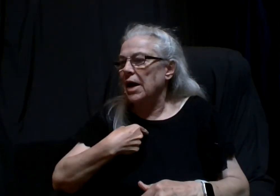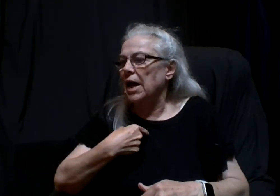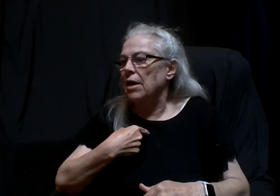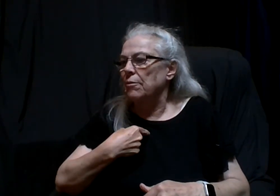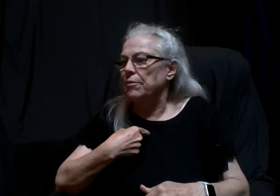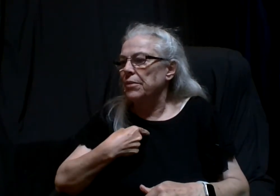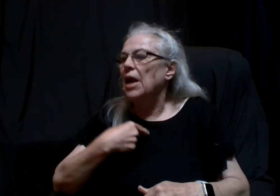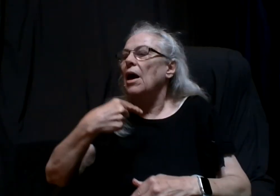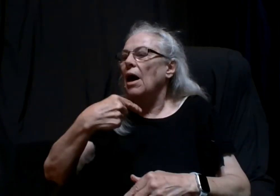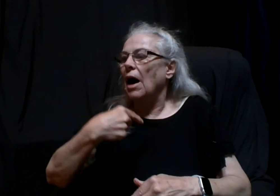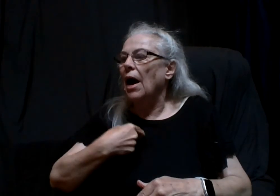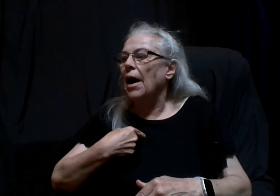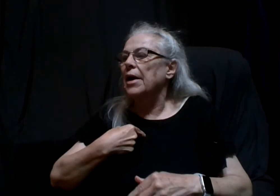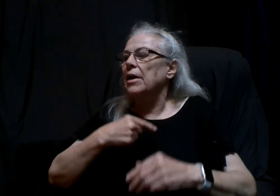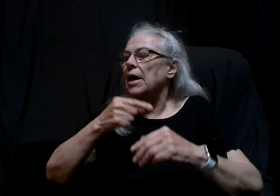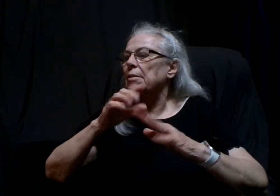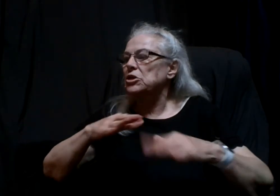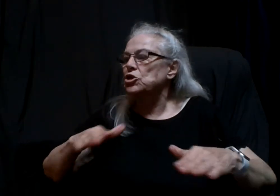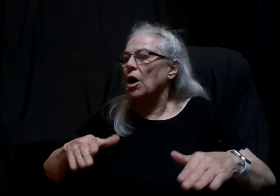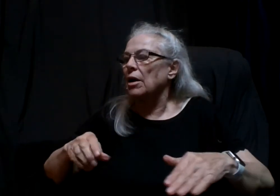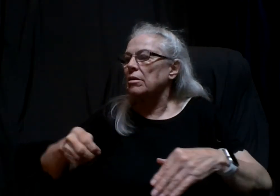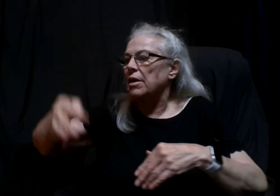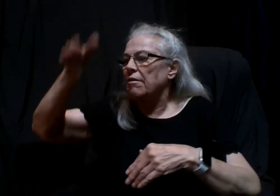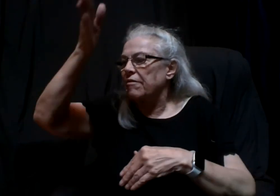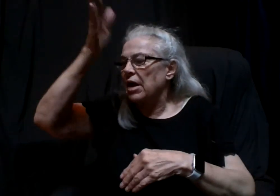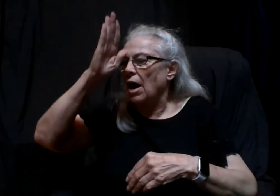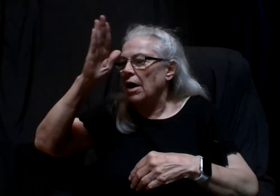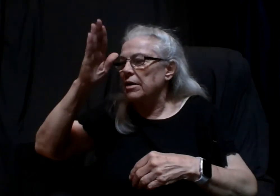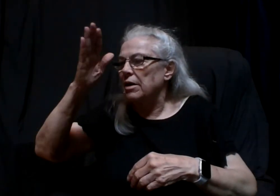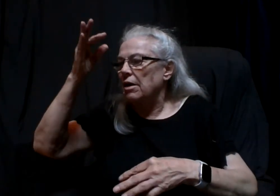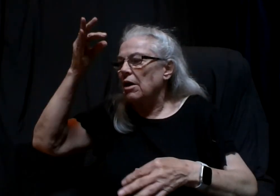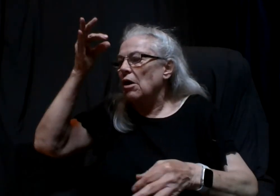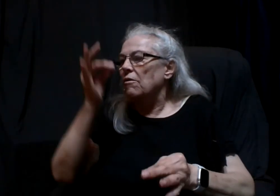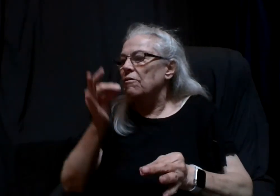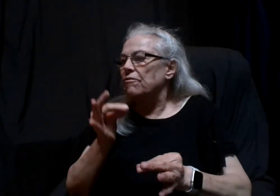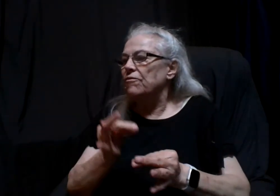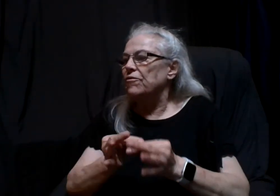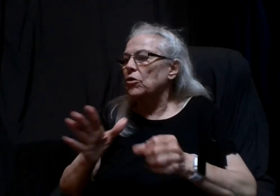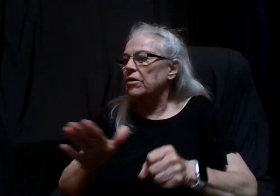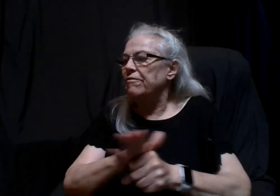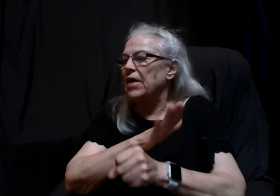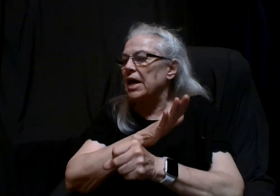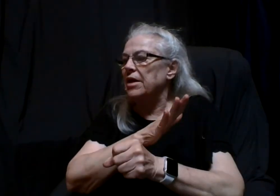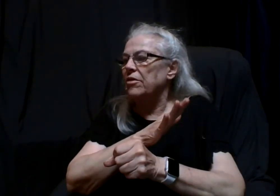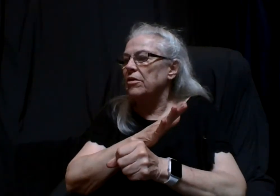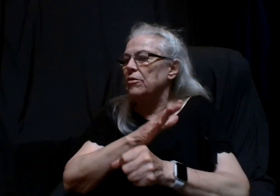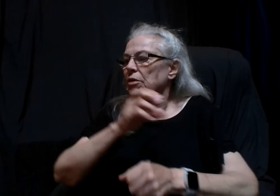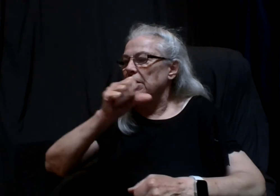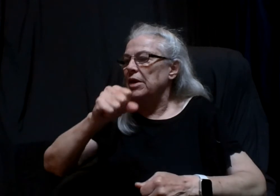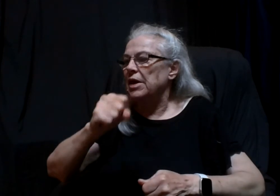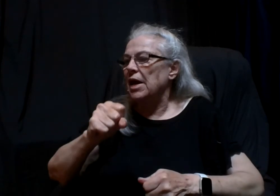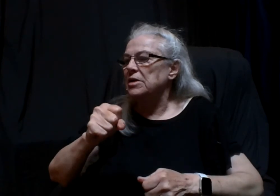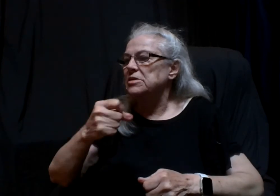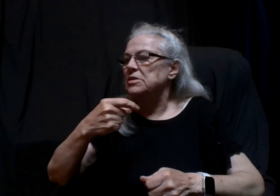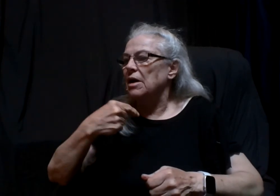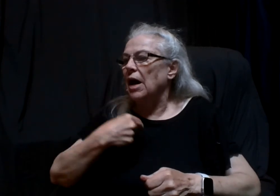am. I am a child of God. Full of faith. Yes,